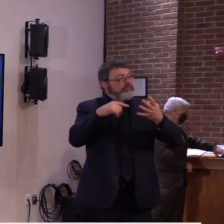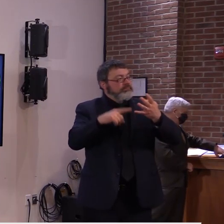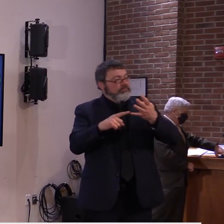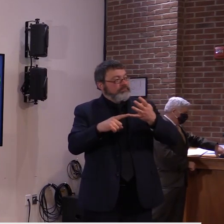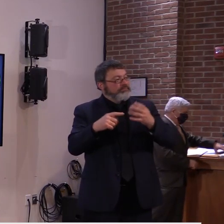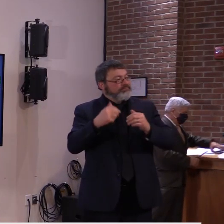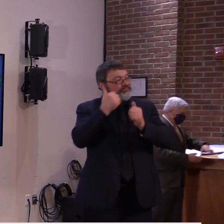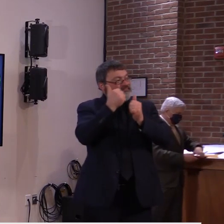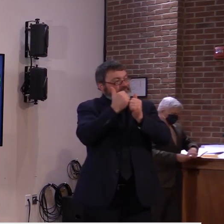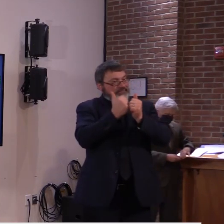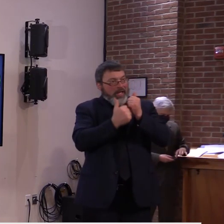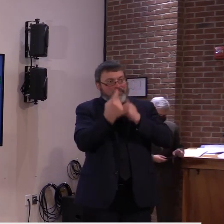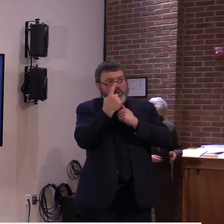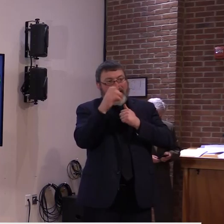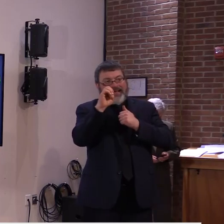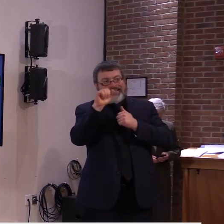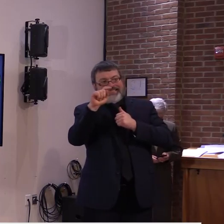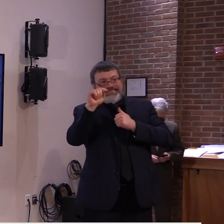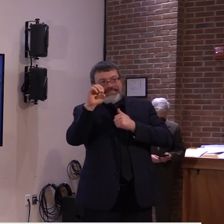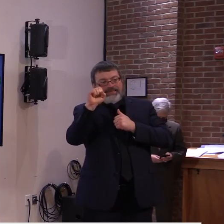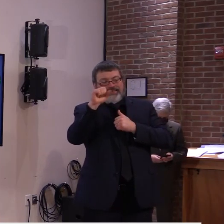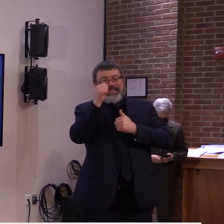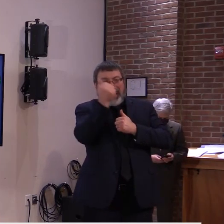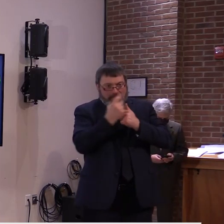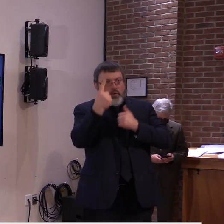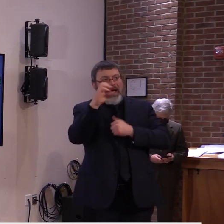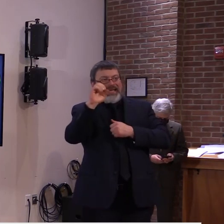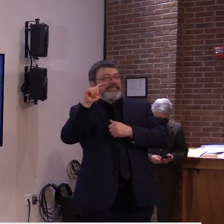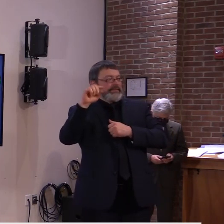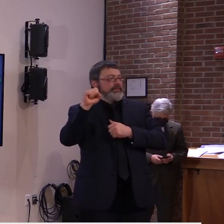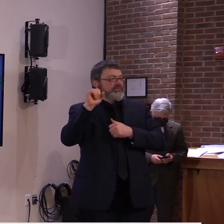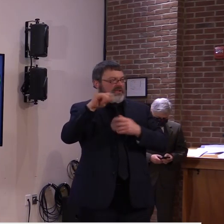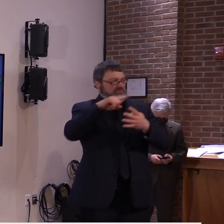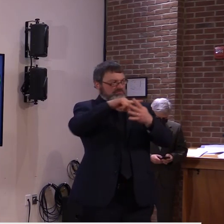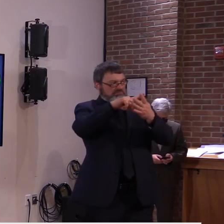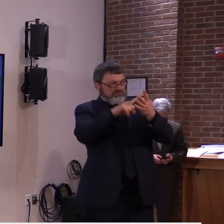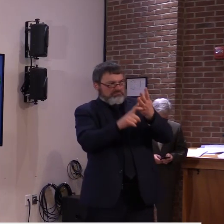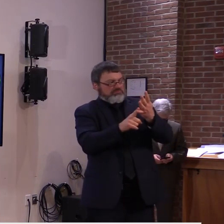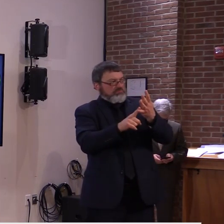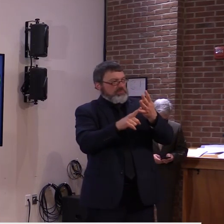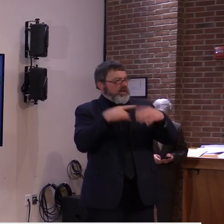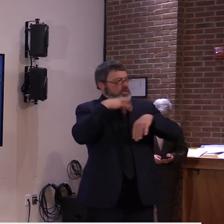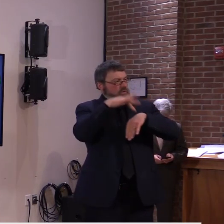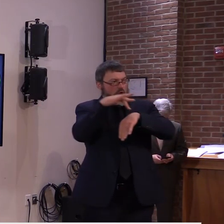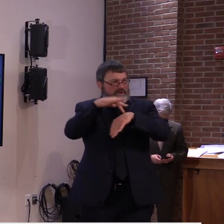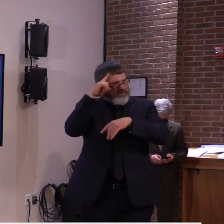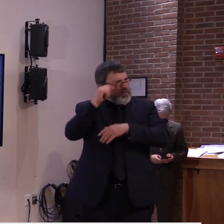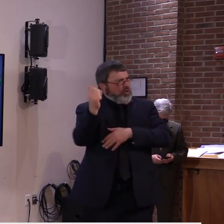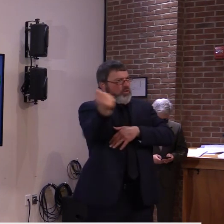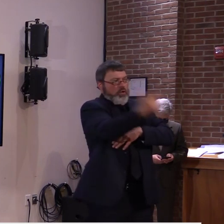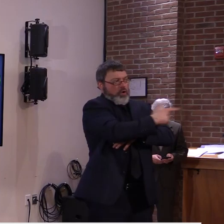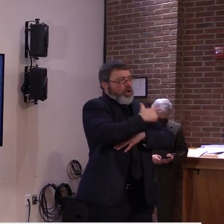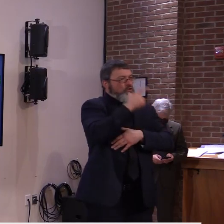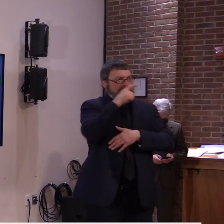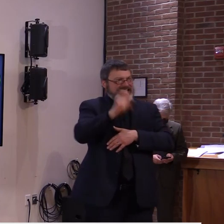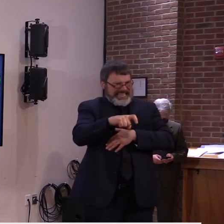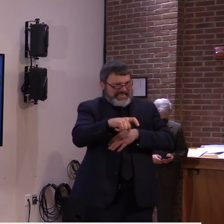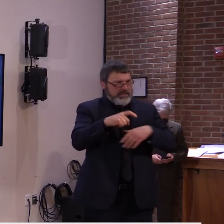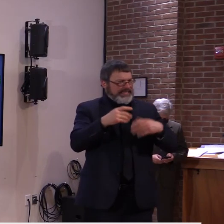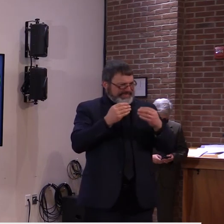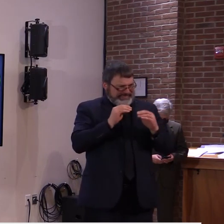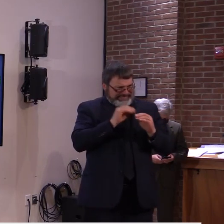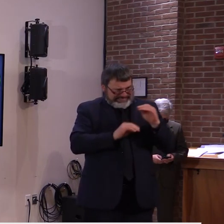programs can help keep healthy food on the table. Healthy eating is important for all of us, especially during times of